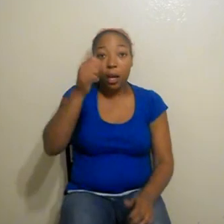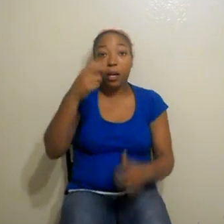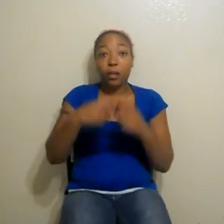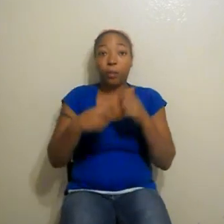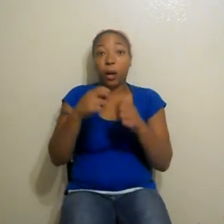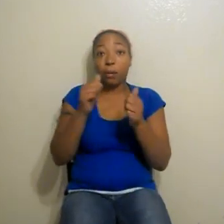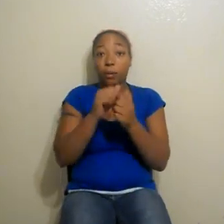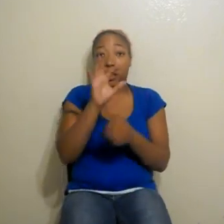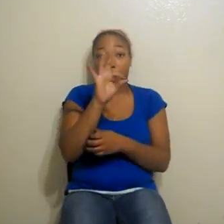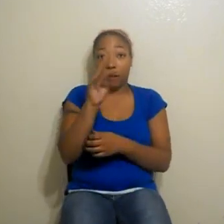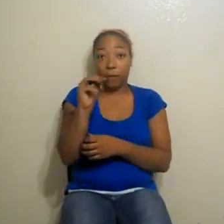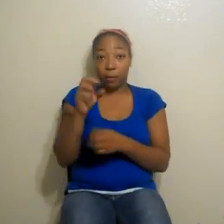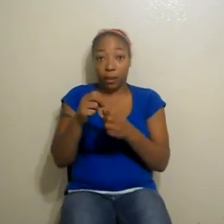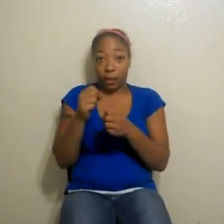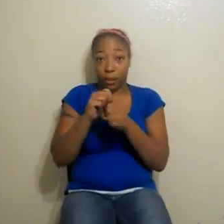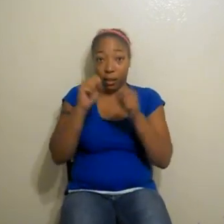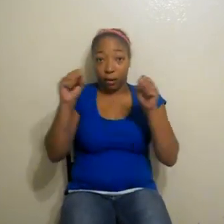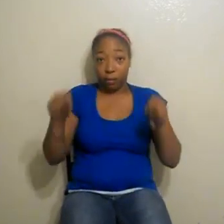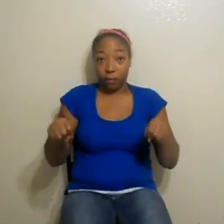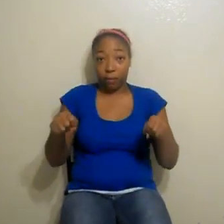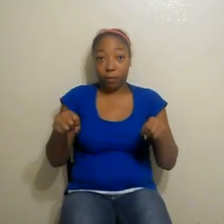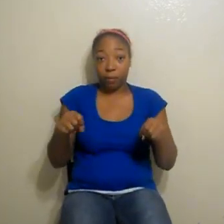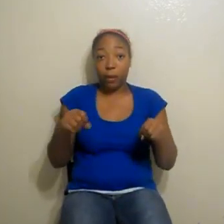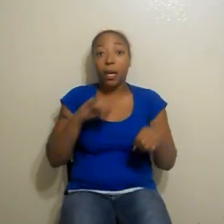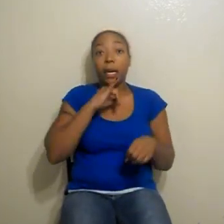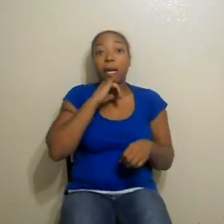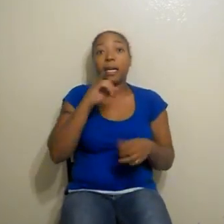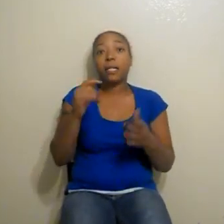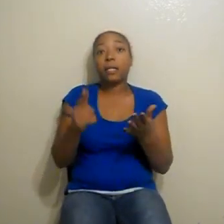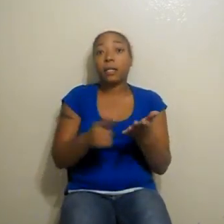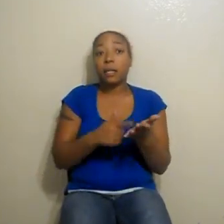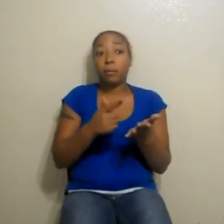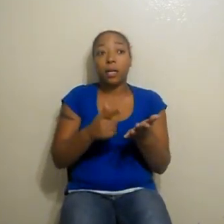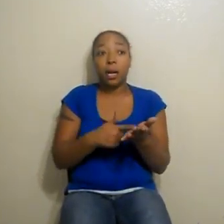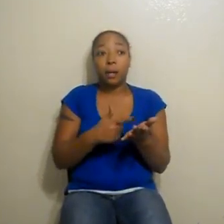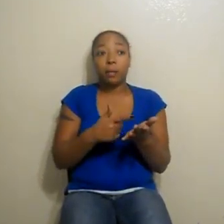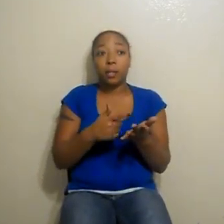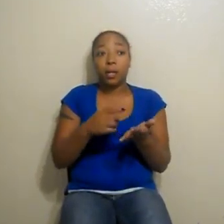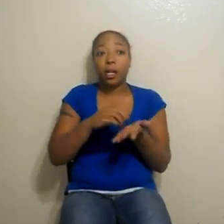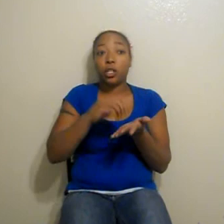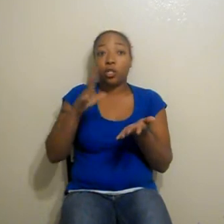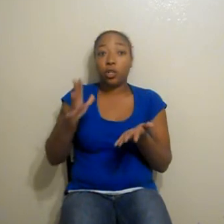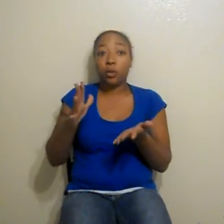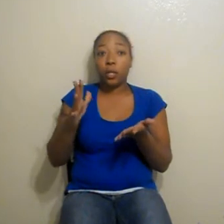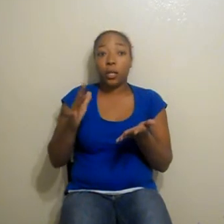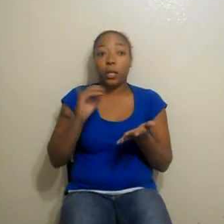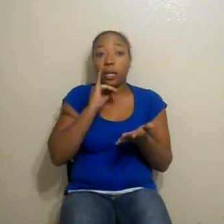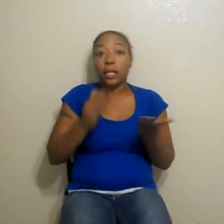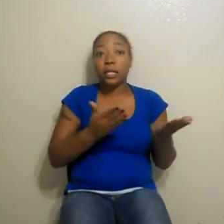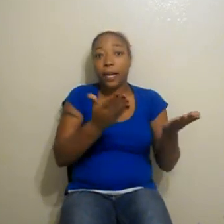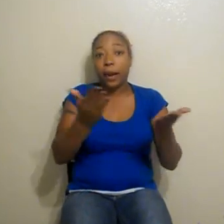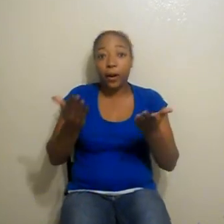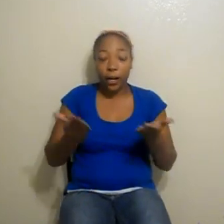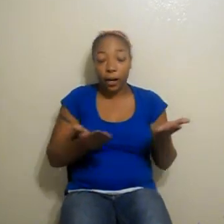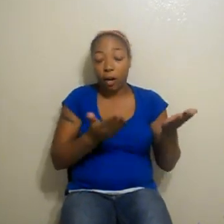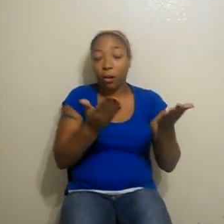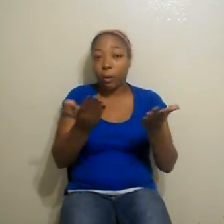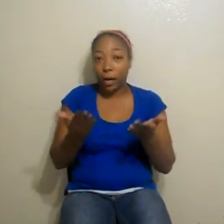Another problem with the FM system is that sometimes a student is carrying it all around